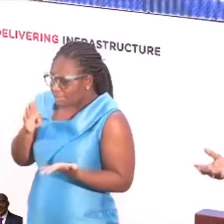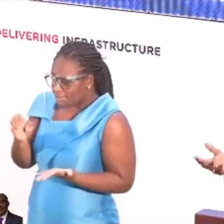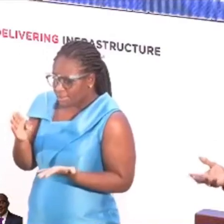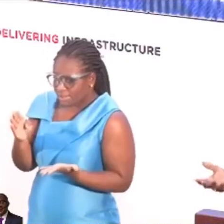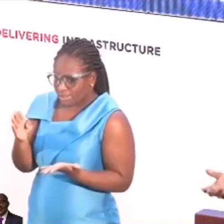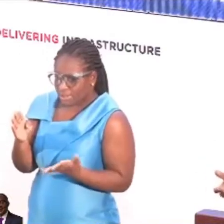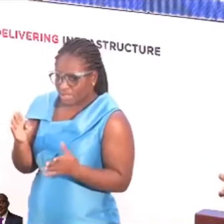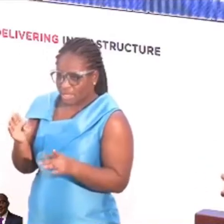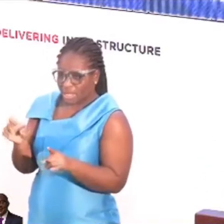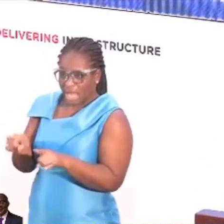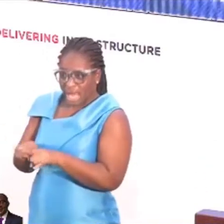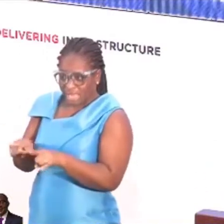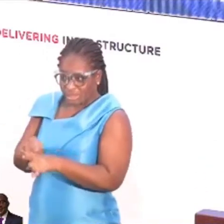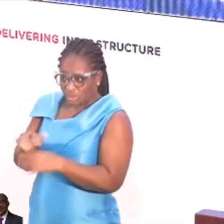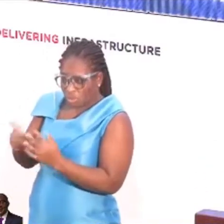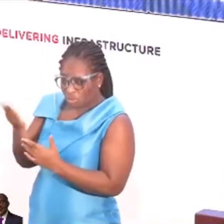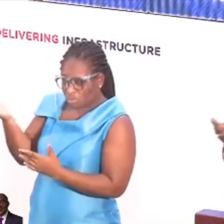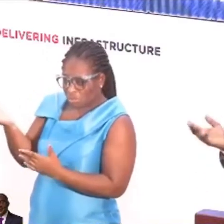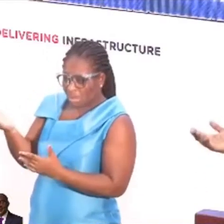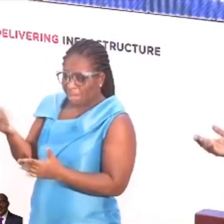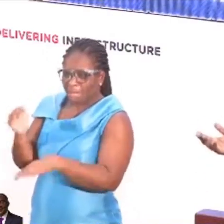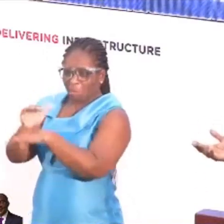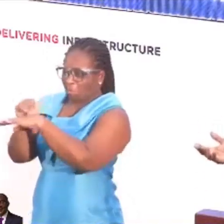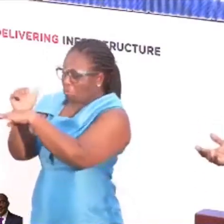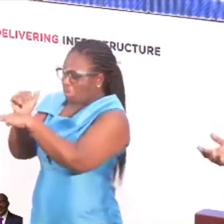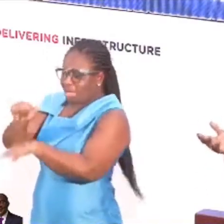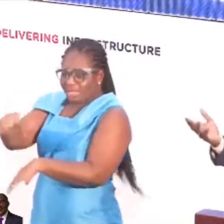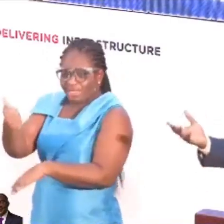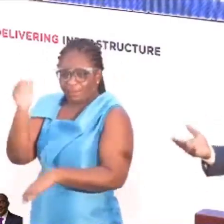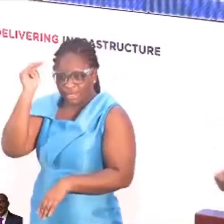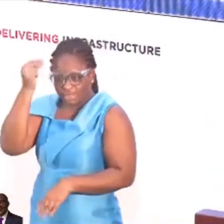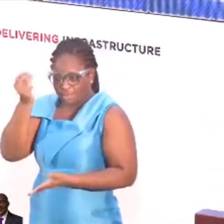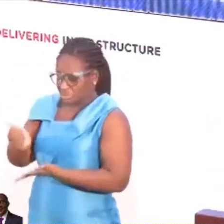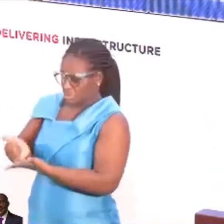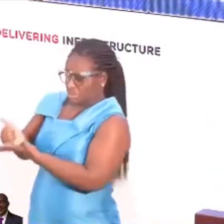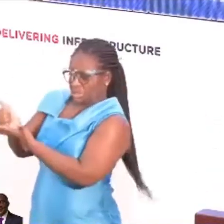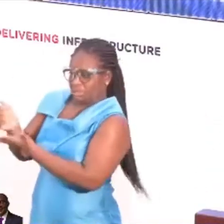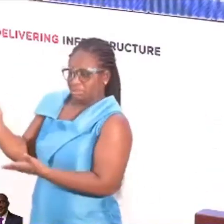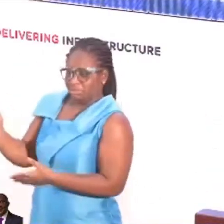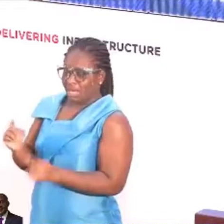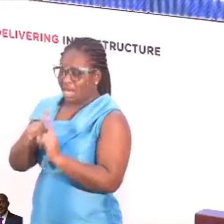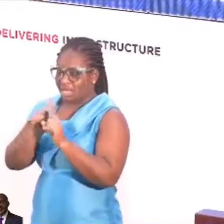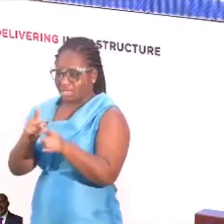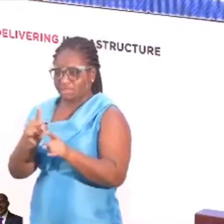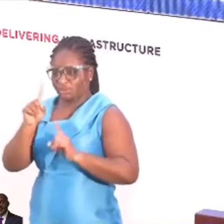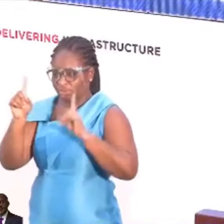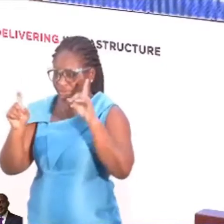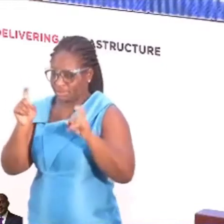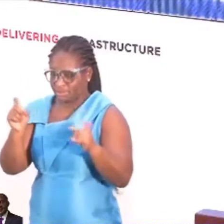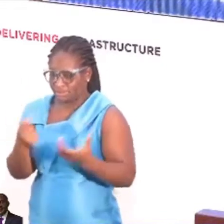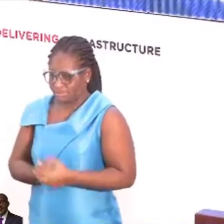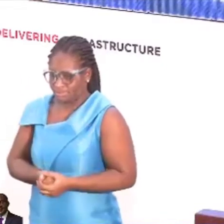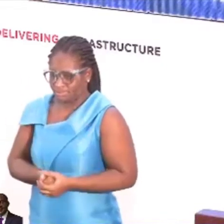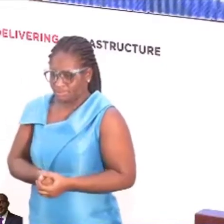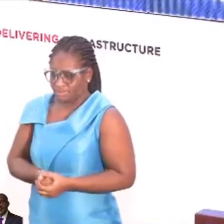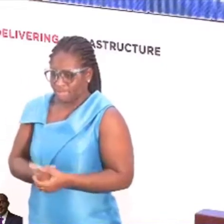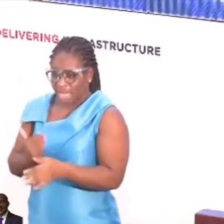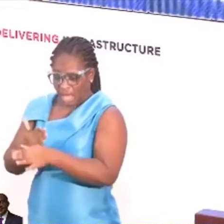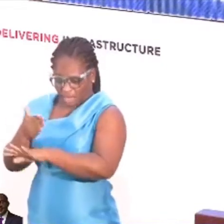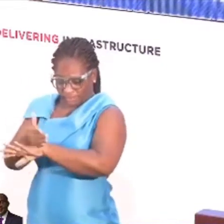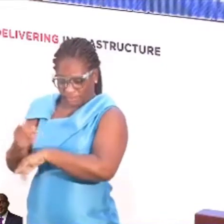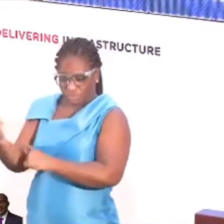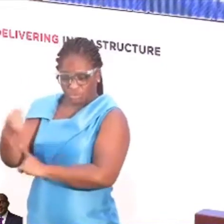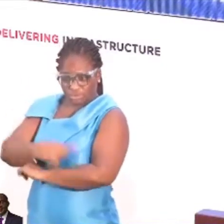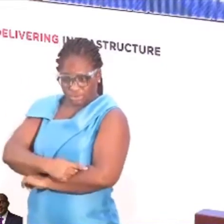at his discretion, call on any of the sector ministers to help him answer questions. After today's